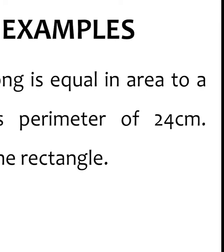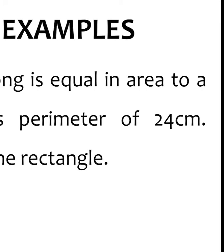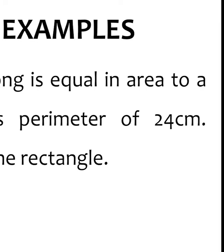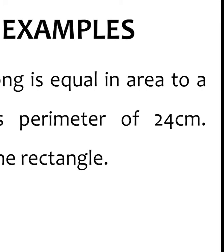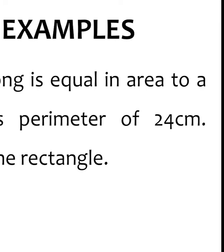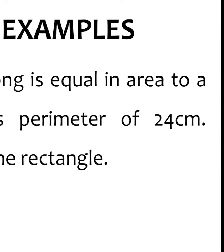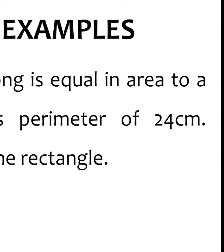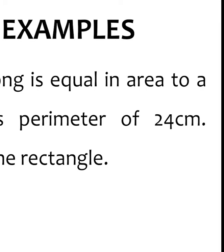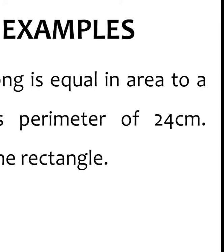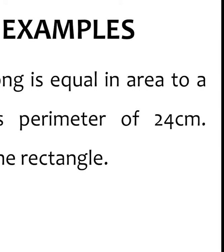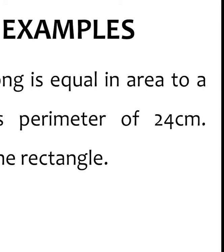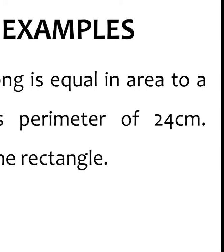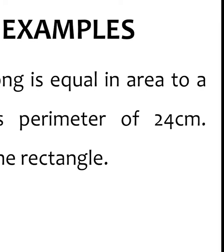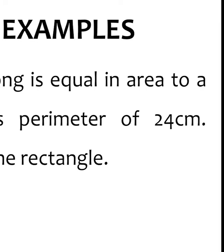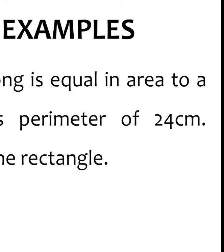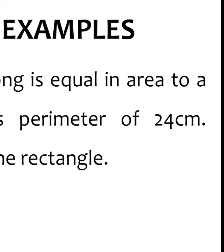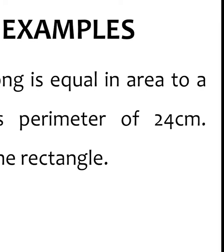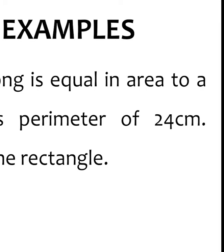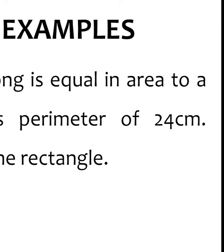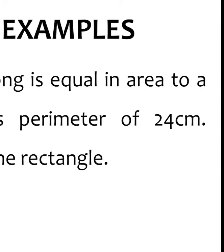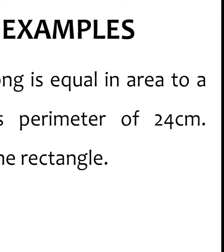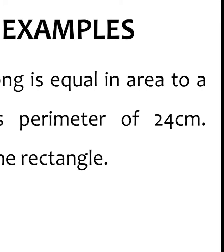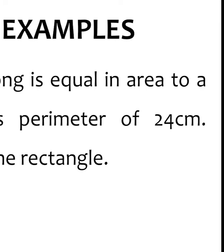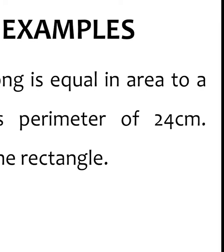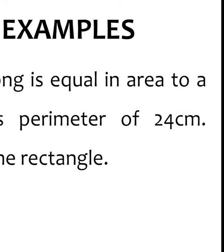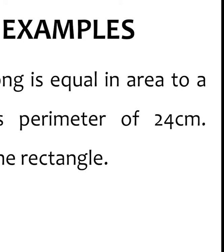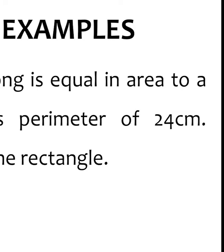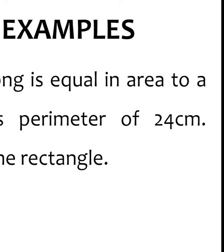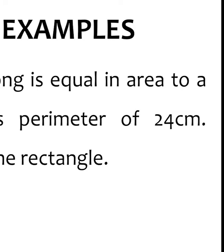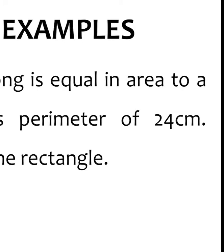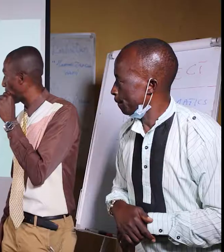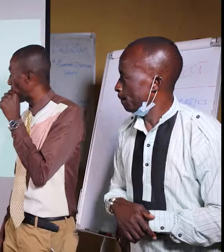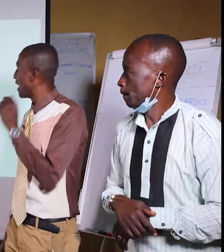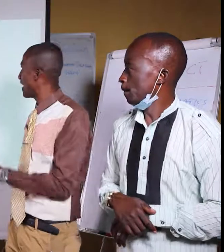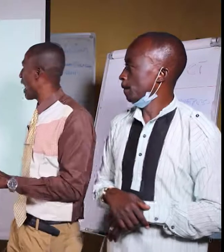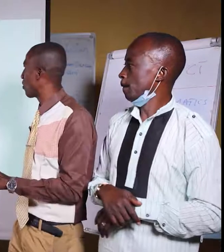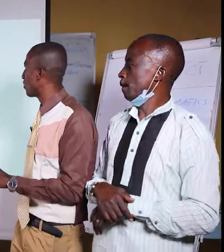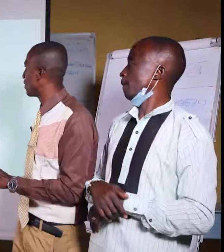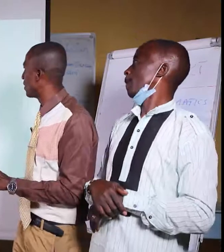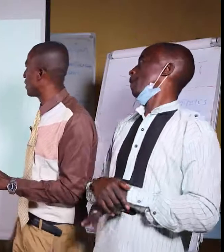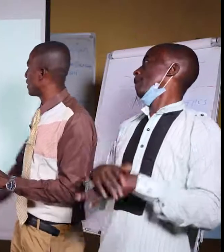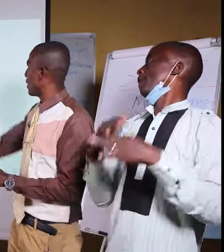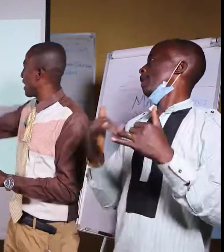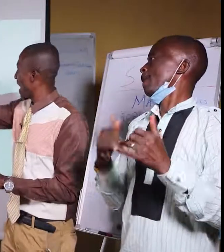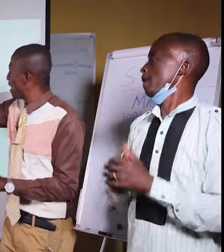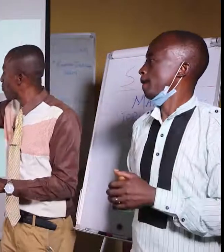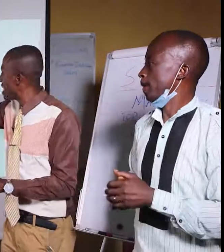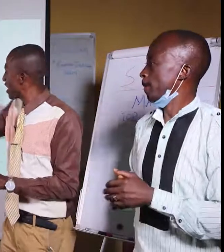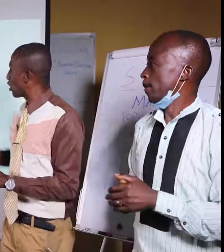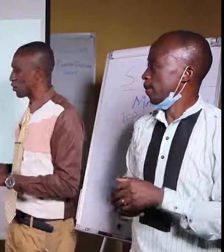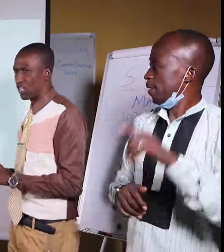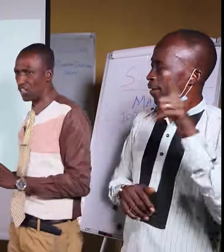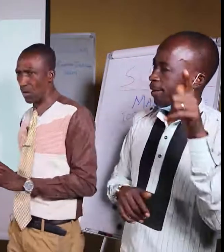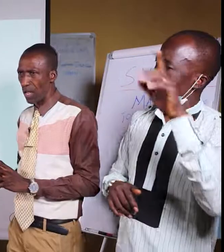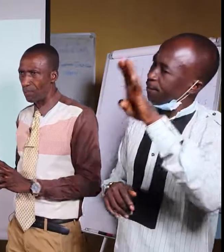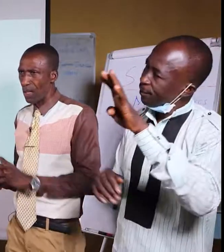is equal to the area of the square, which is d square. Now, LB